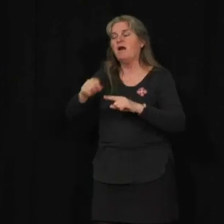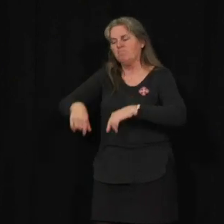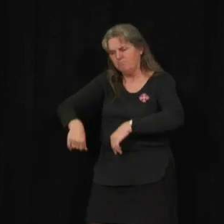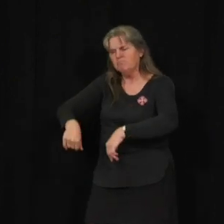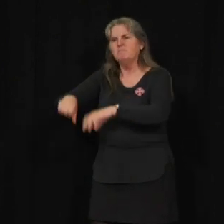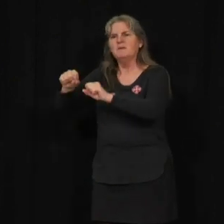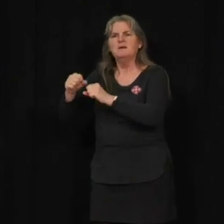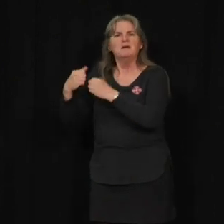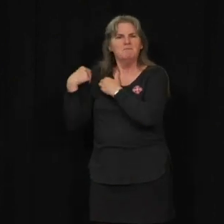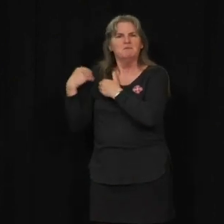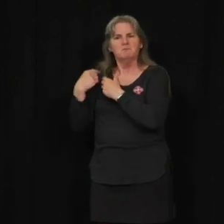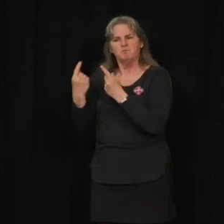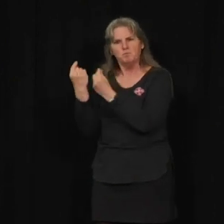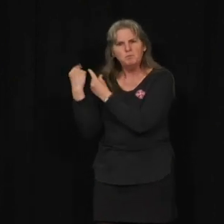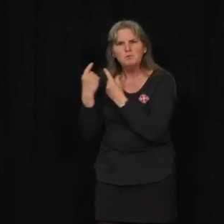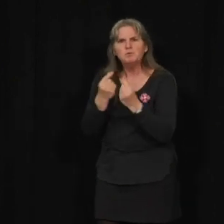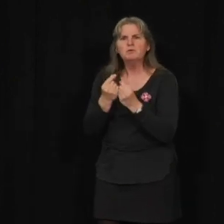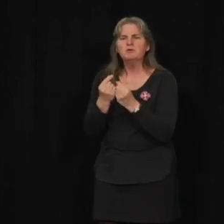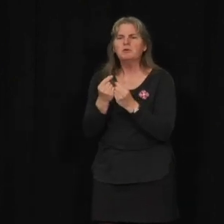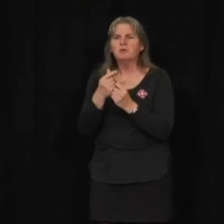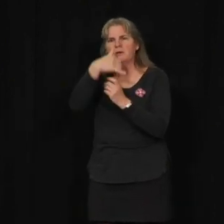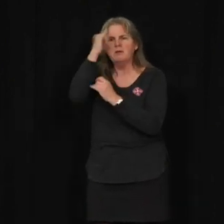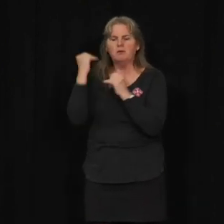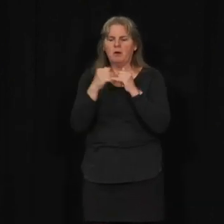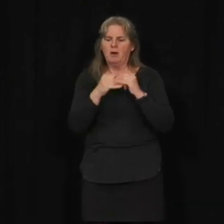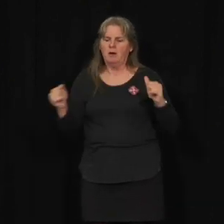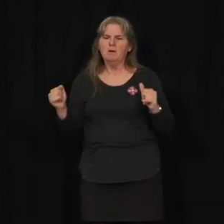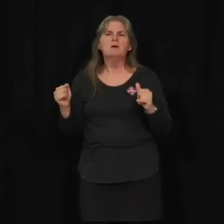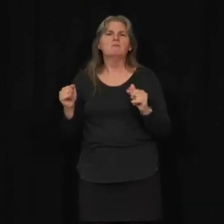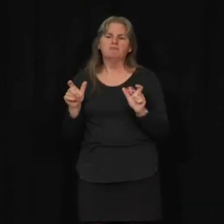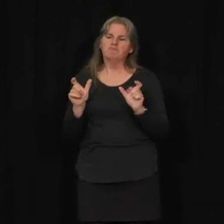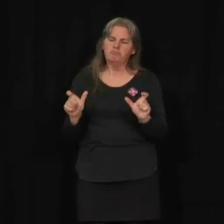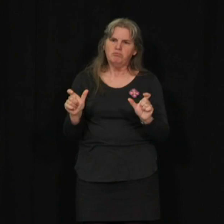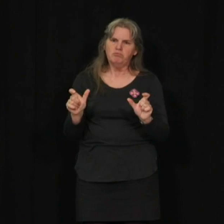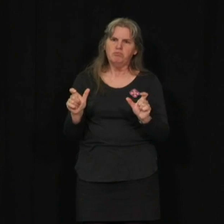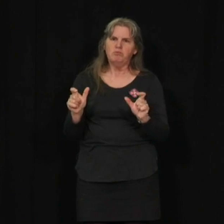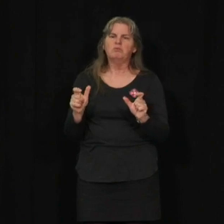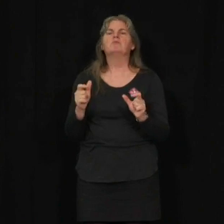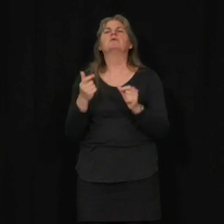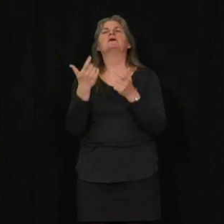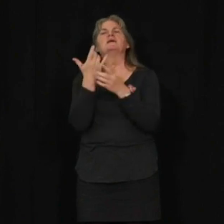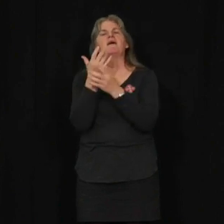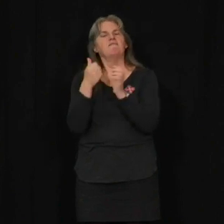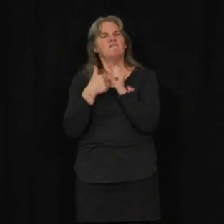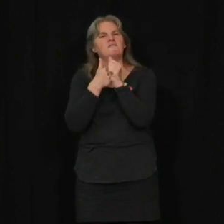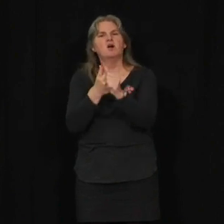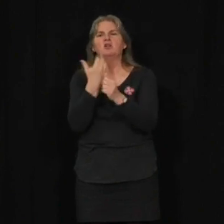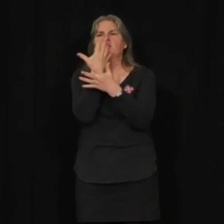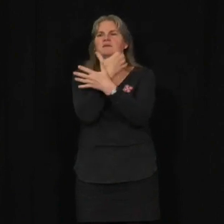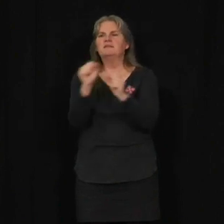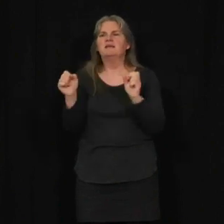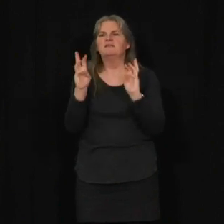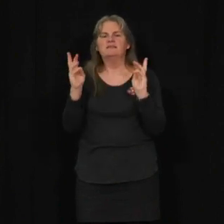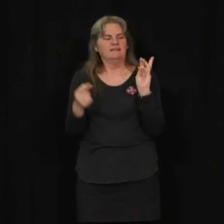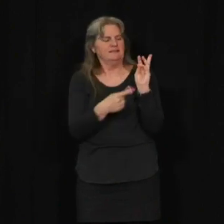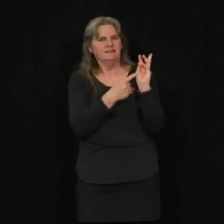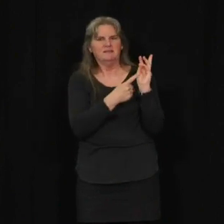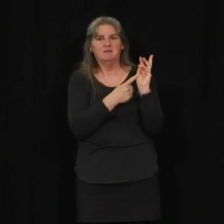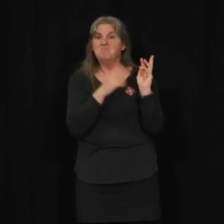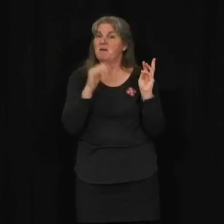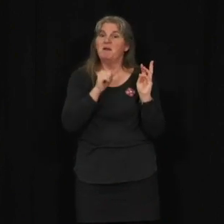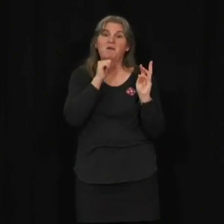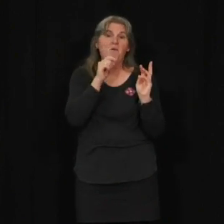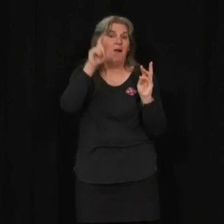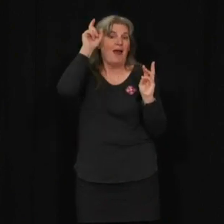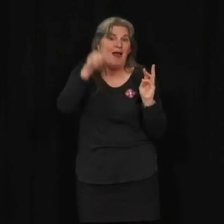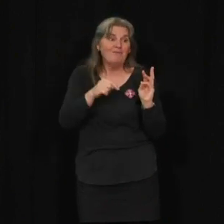do, maintain tight border control, self-isolate, follow the Safe 6, we may never need to know how ready